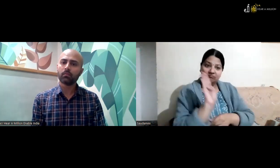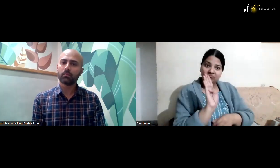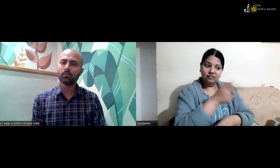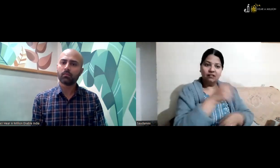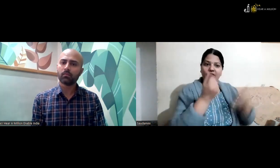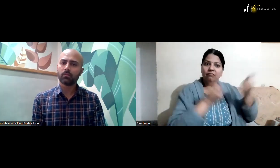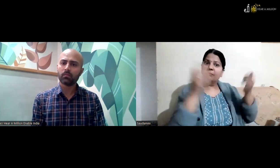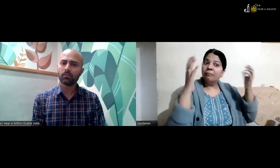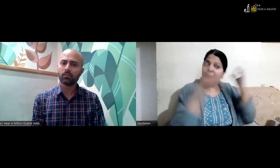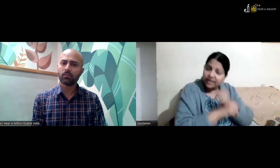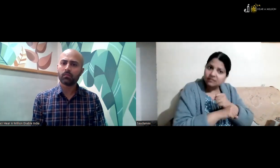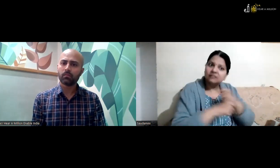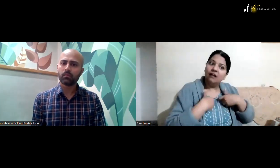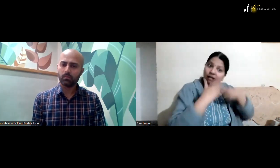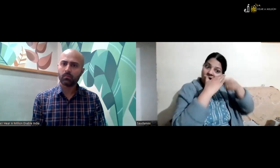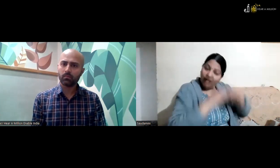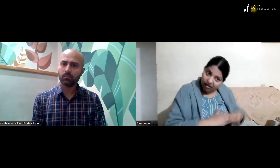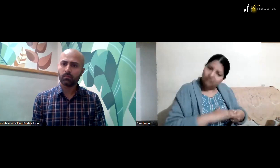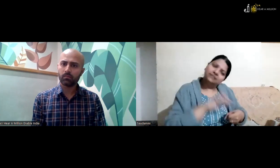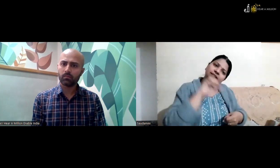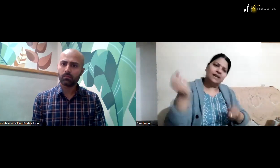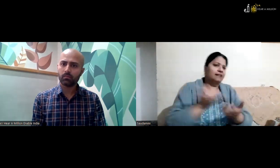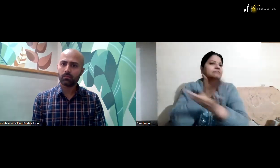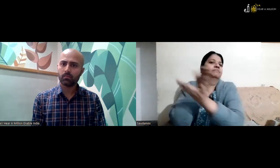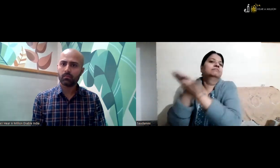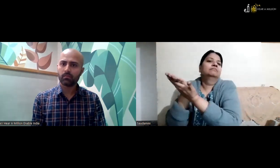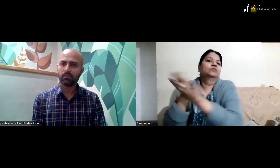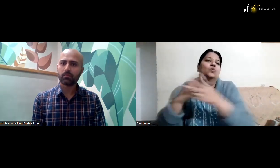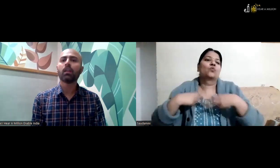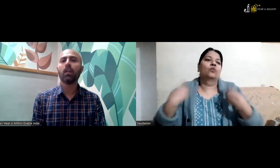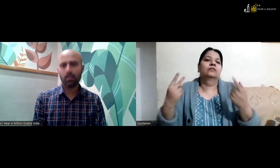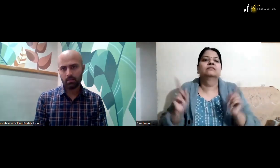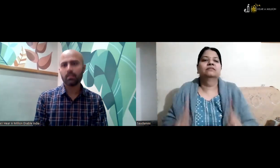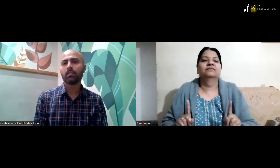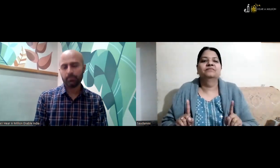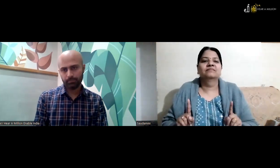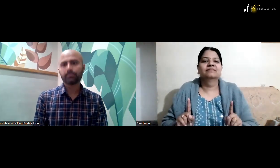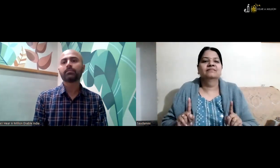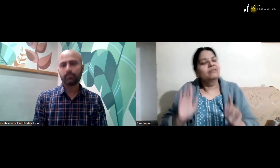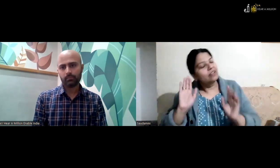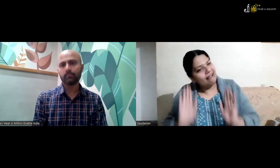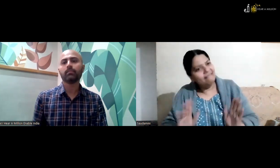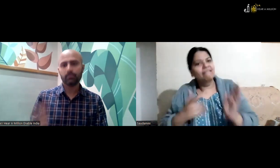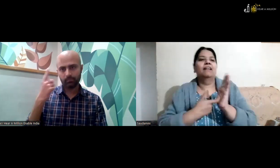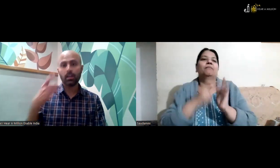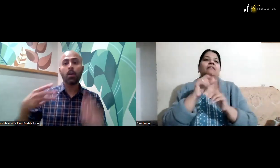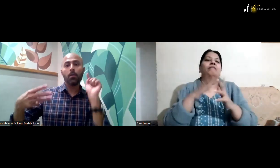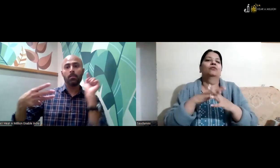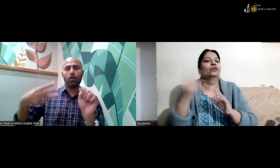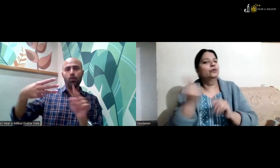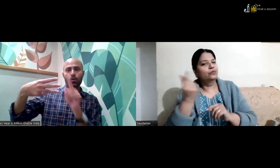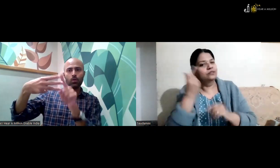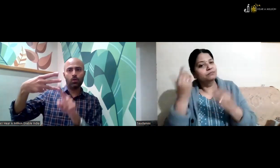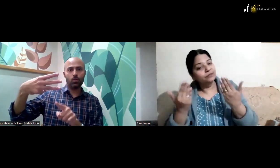But if I have a driving license or if I don't have, they can oppress me, but I can raise a complaint in the court for this.